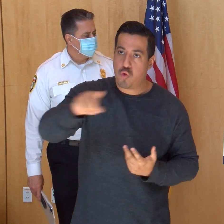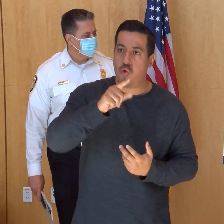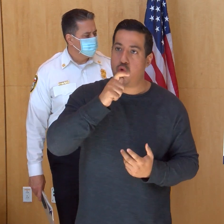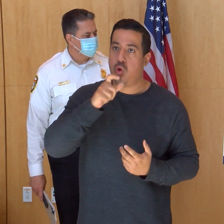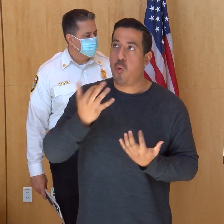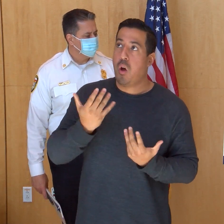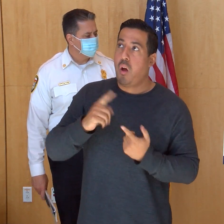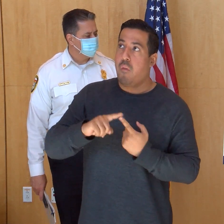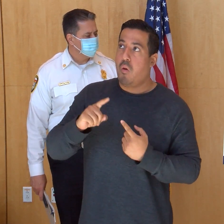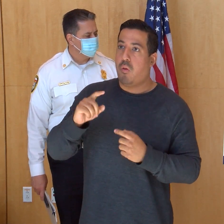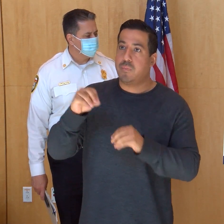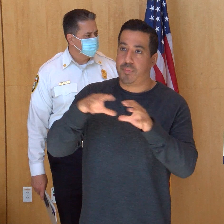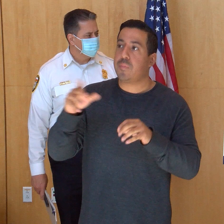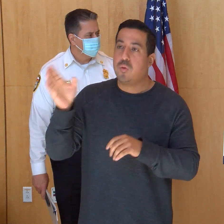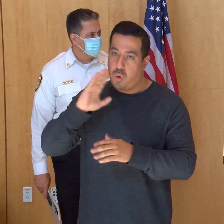homeowners,